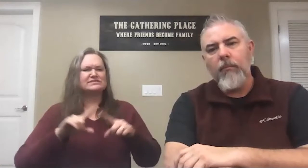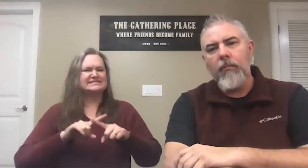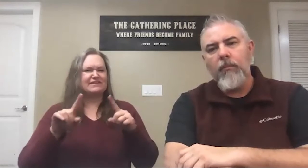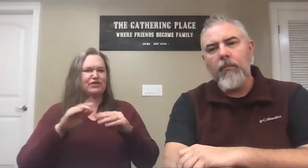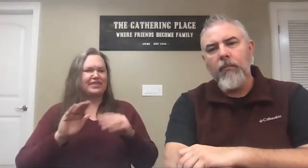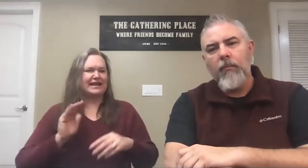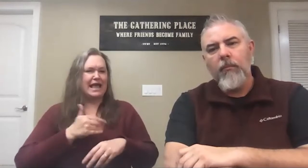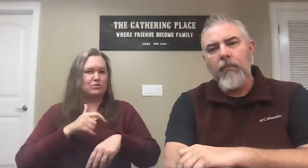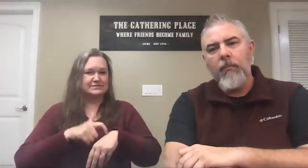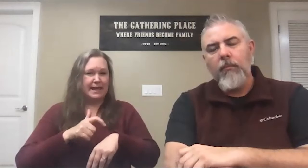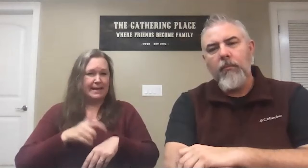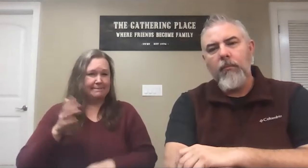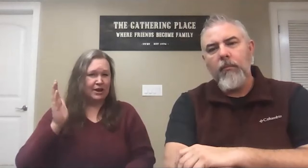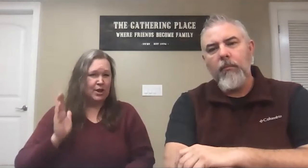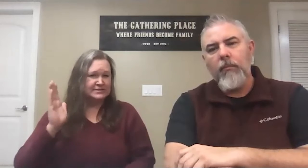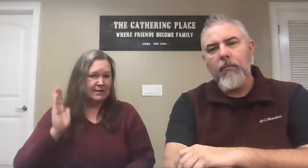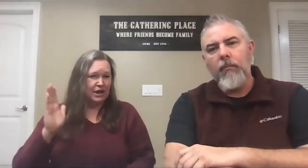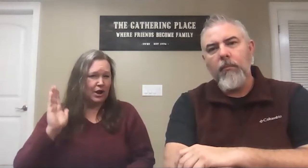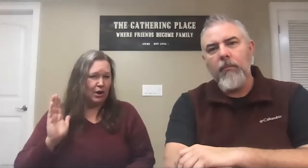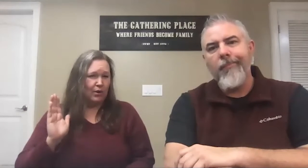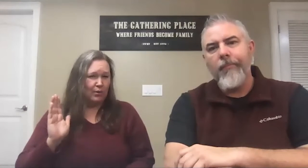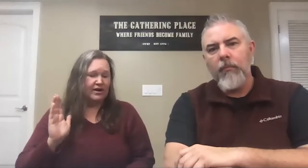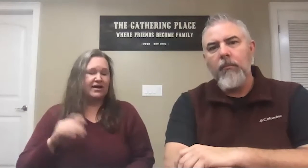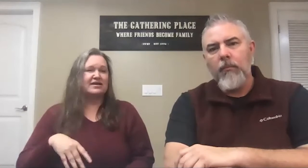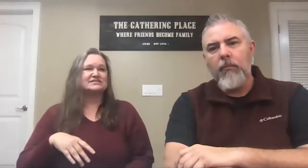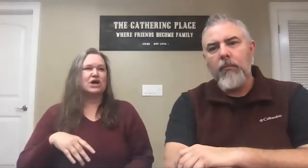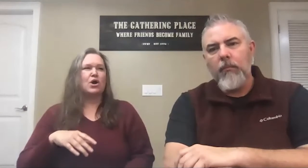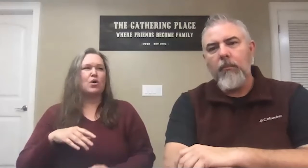teen, and their language is different than our language.